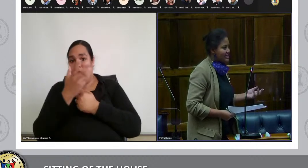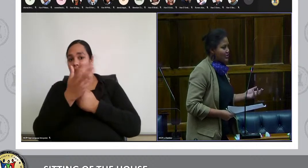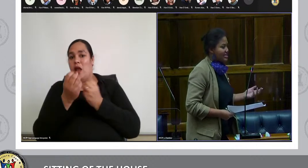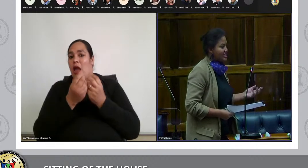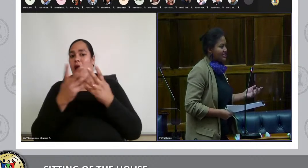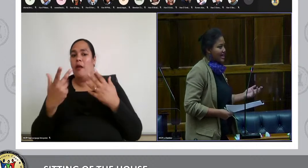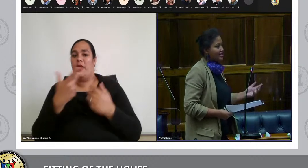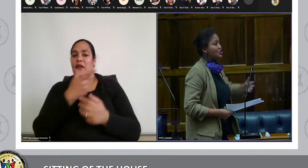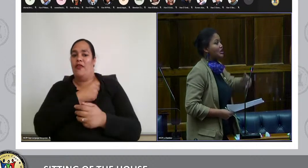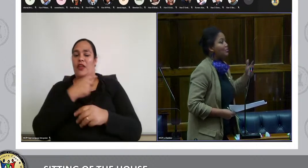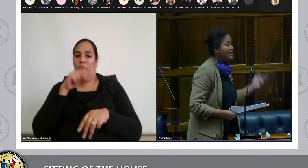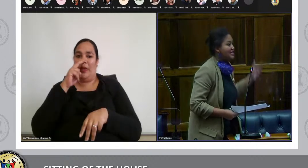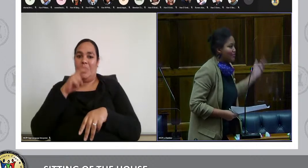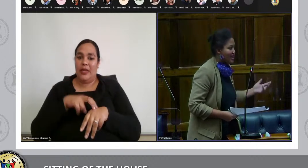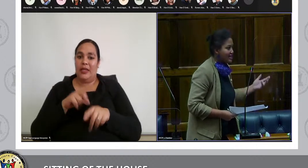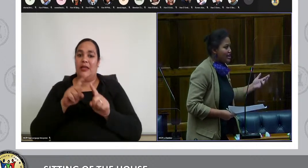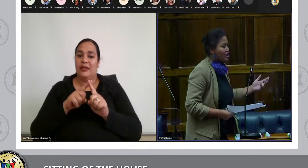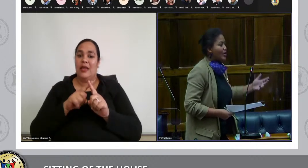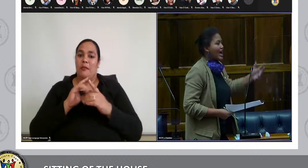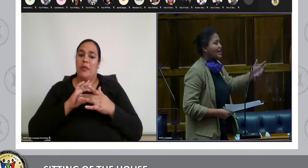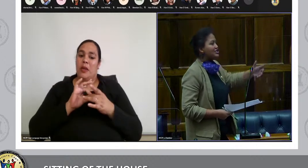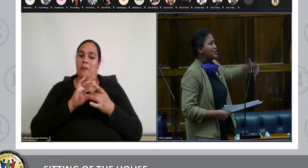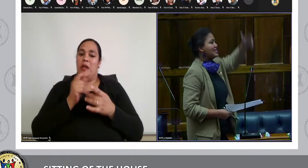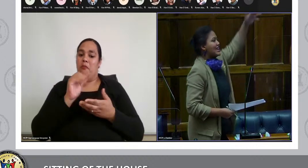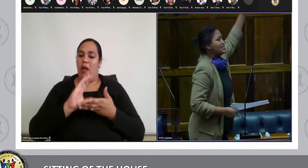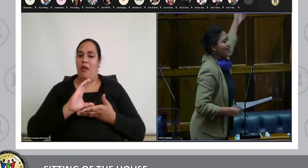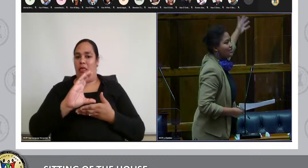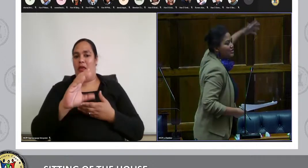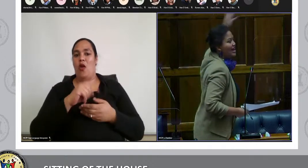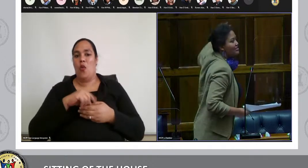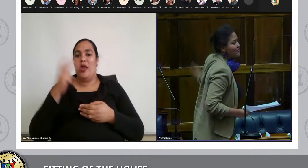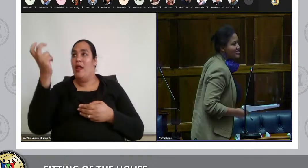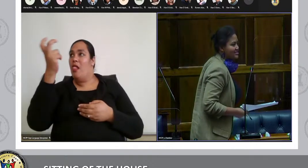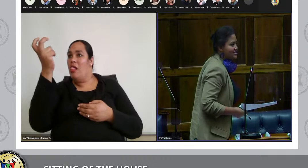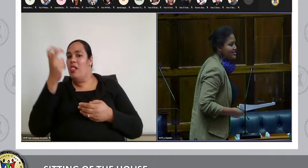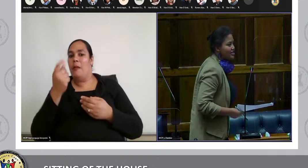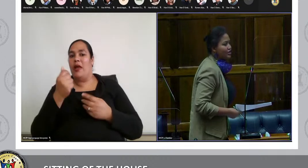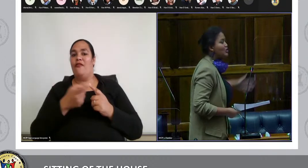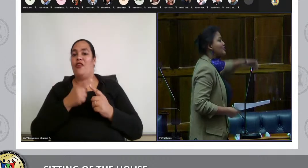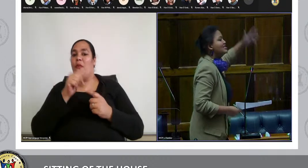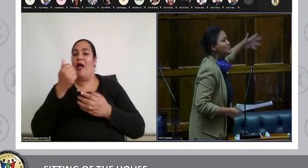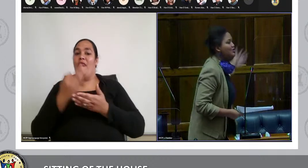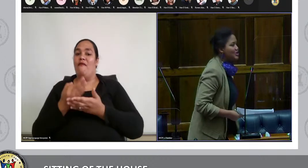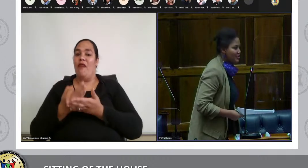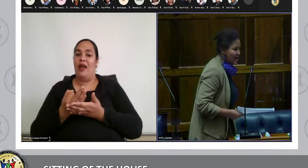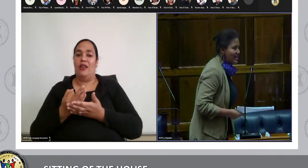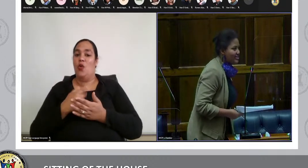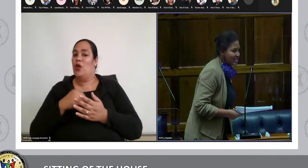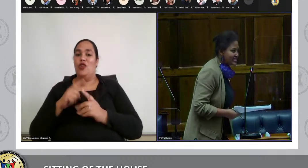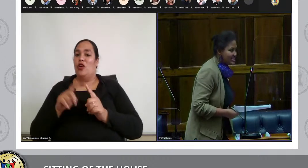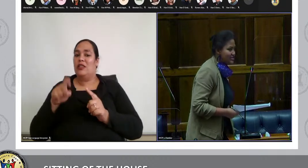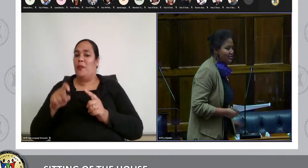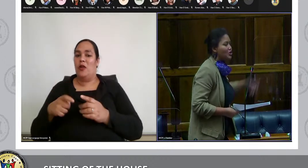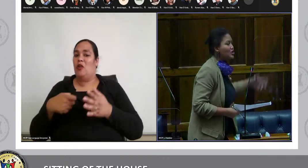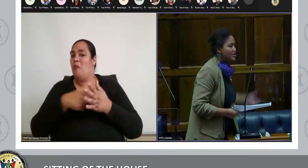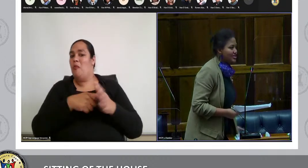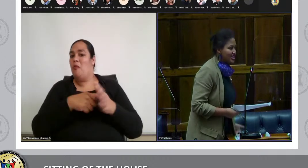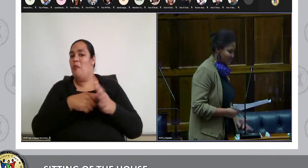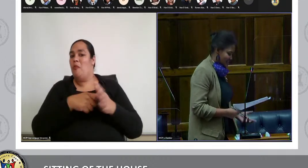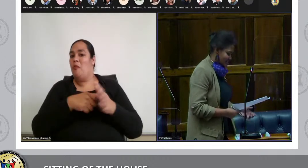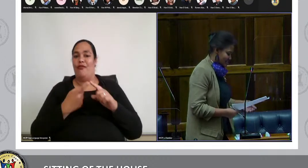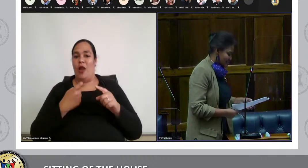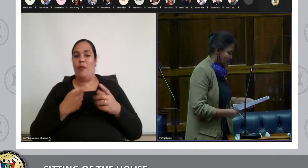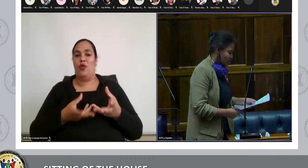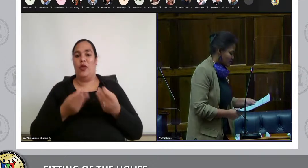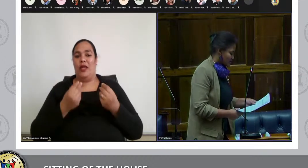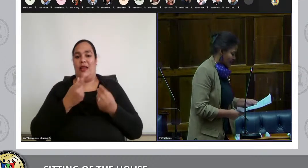much vaccines we needed and to commit money. We had to go and get money from other funds that we weren't supposed to be buying the vaccines from in order to